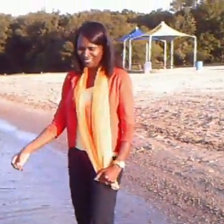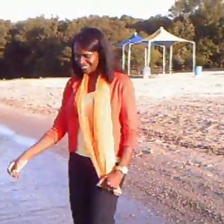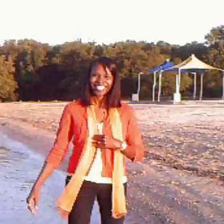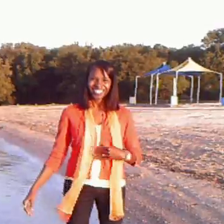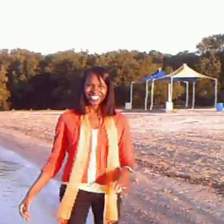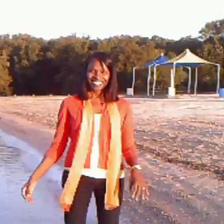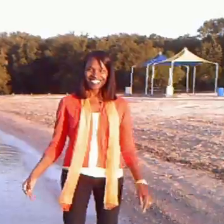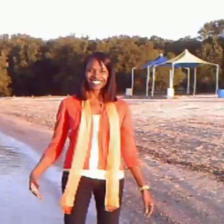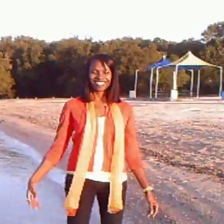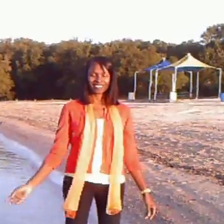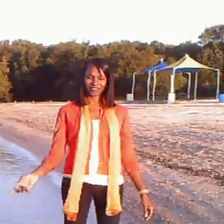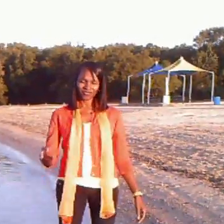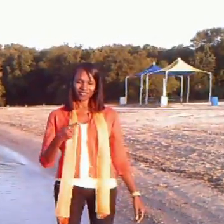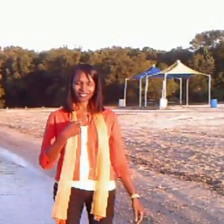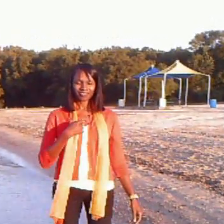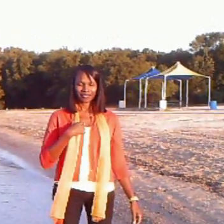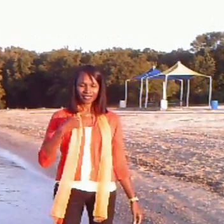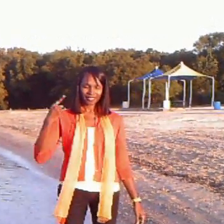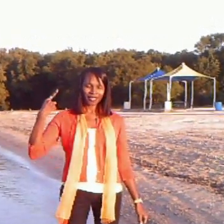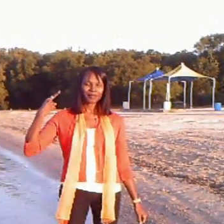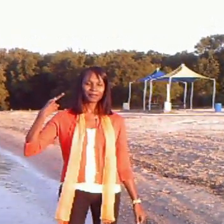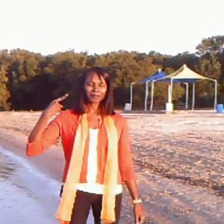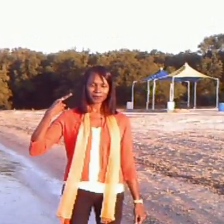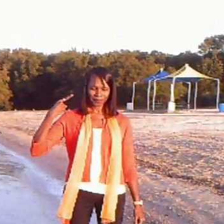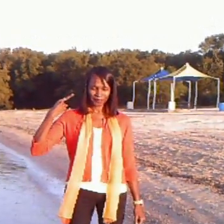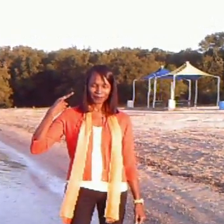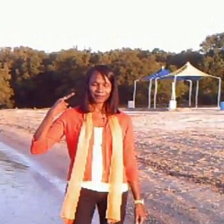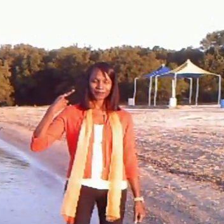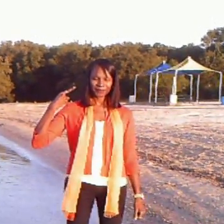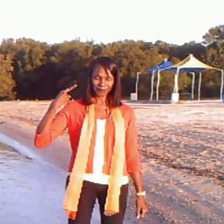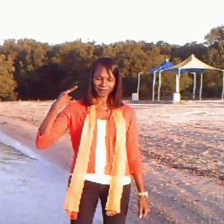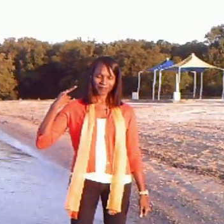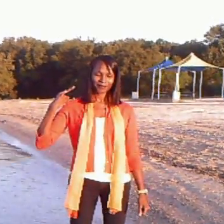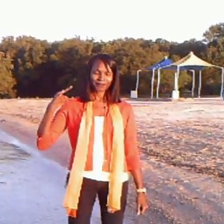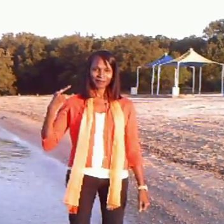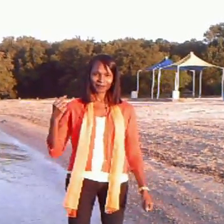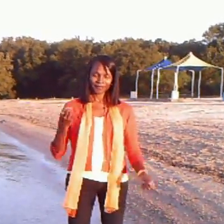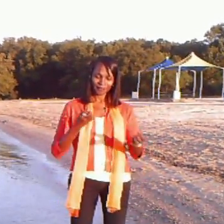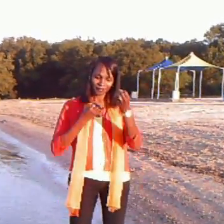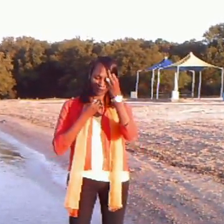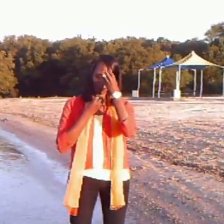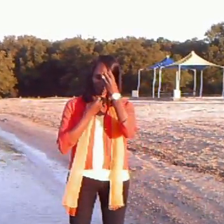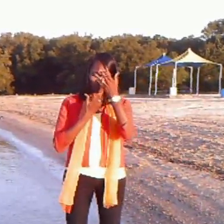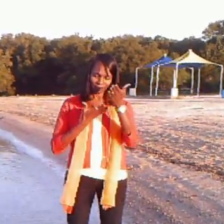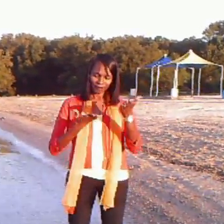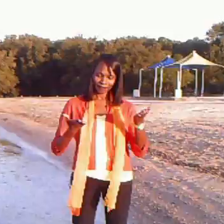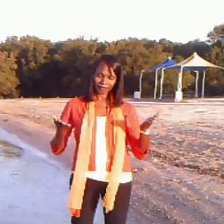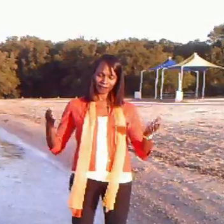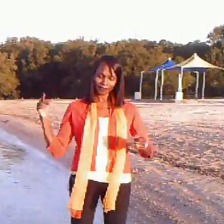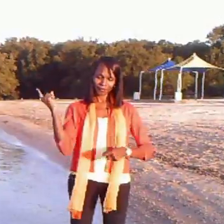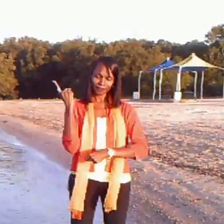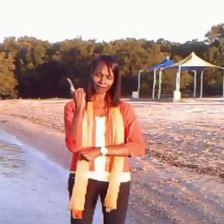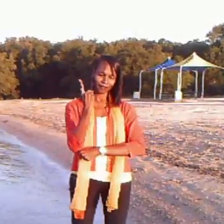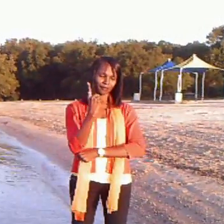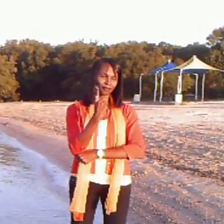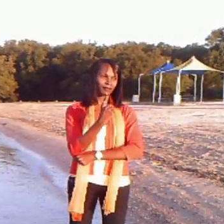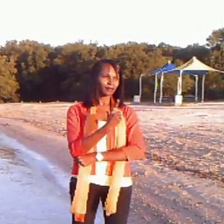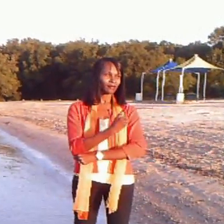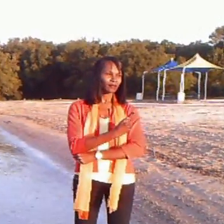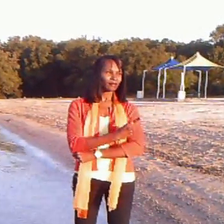Well, I just heard the news today It